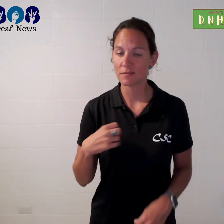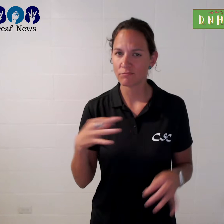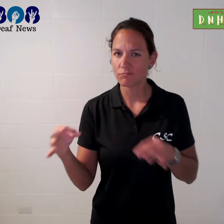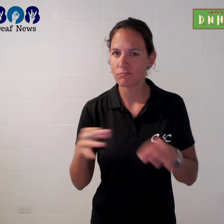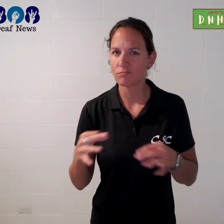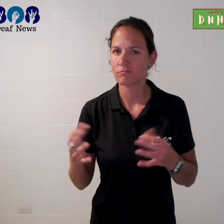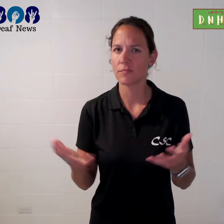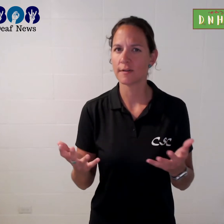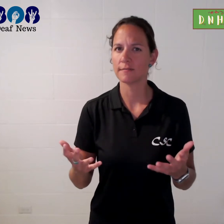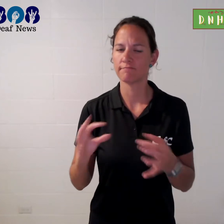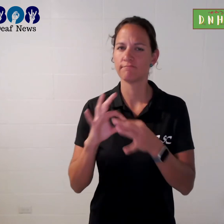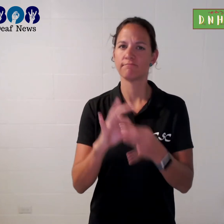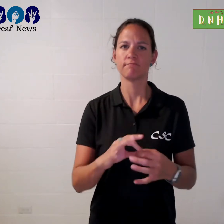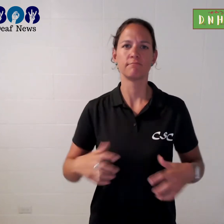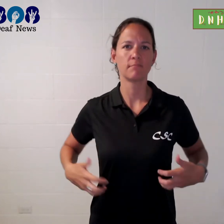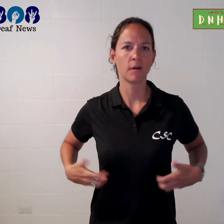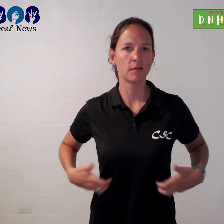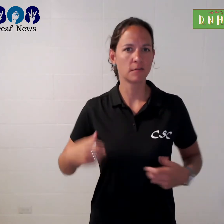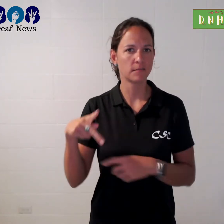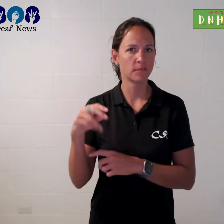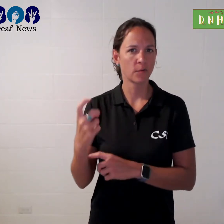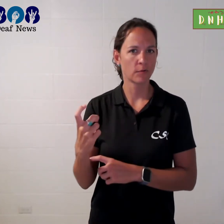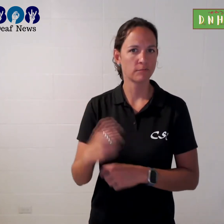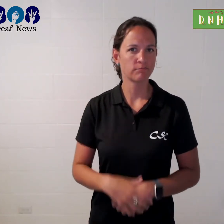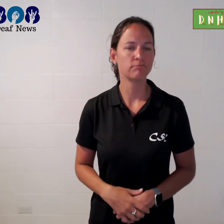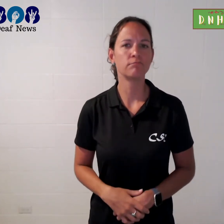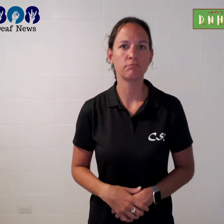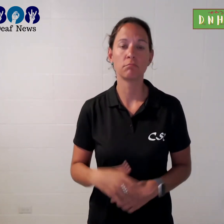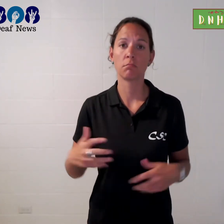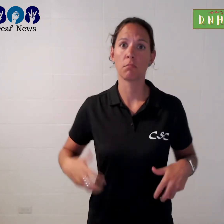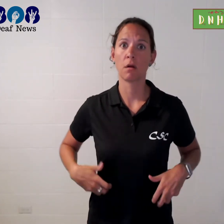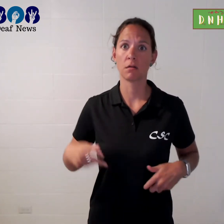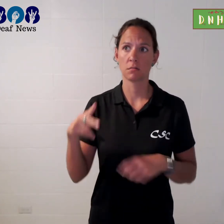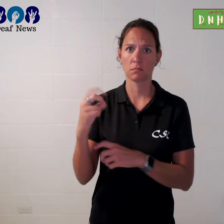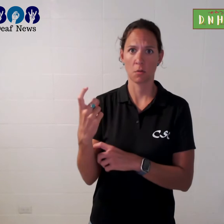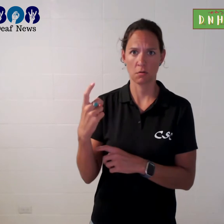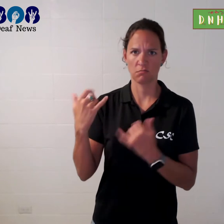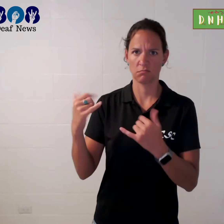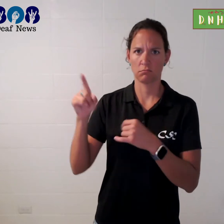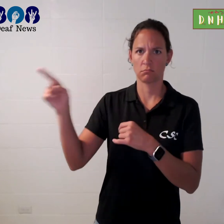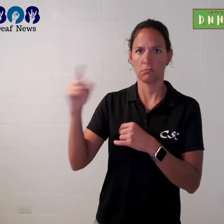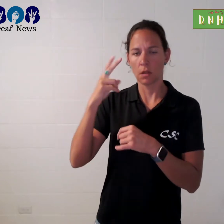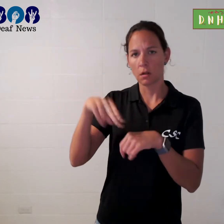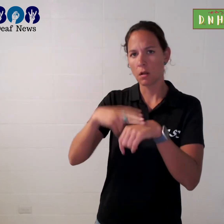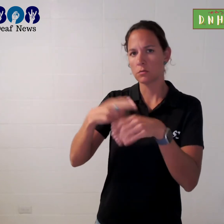Aloha! Welcome to 808DeafNews. In today's news, I will be explaining